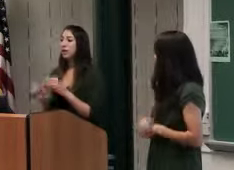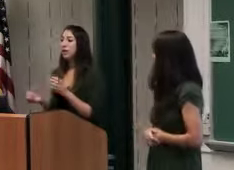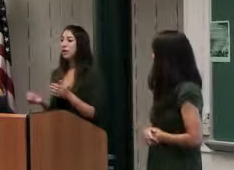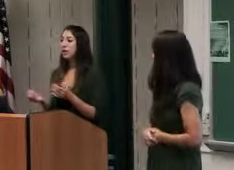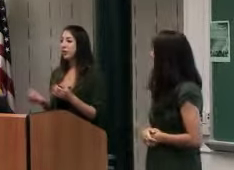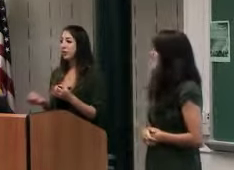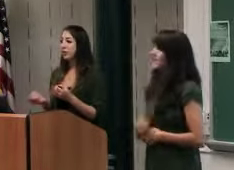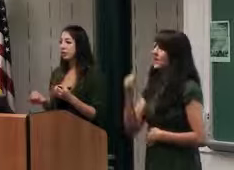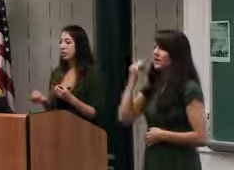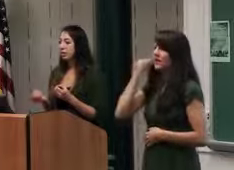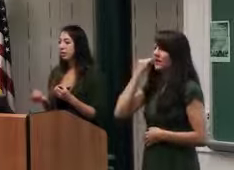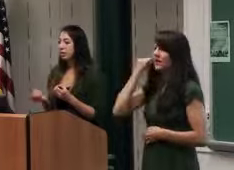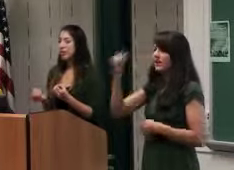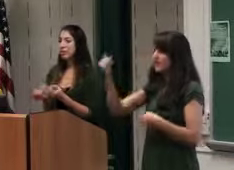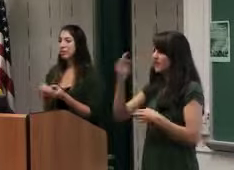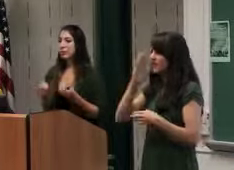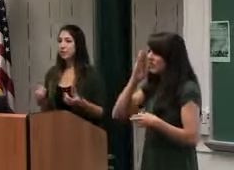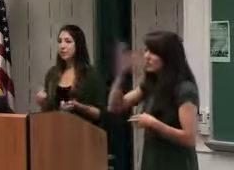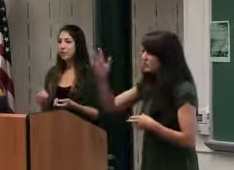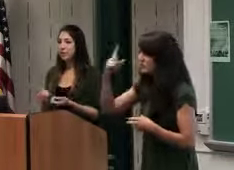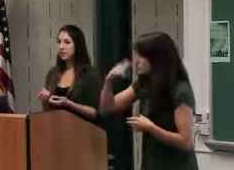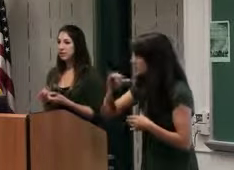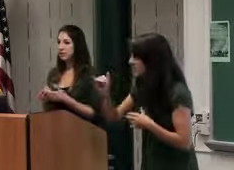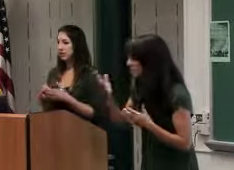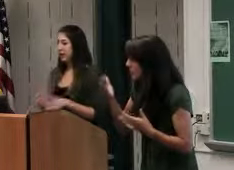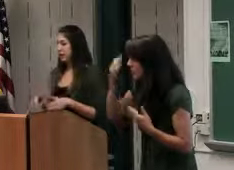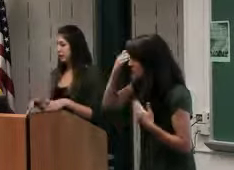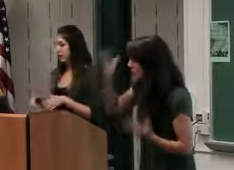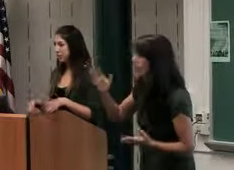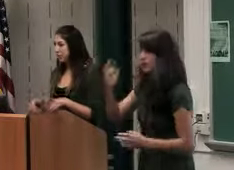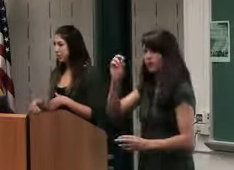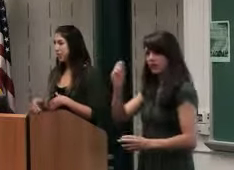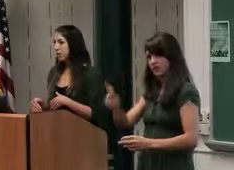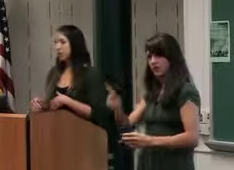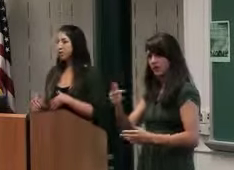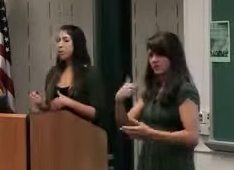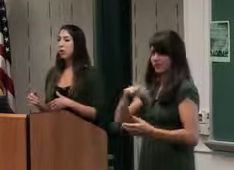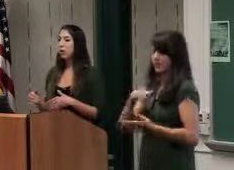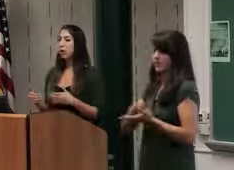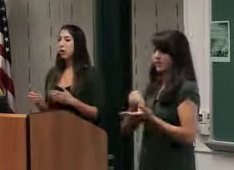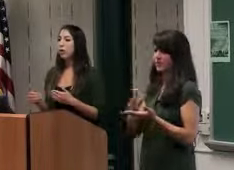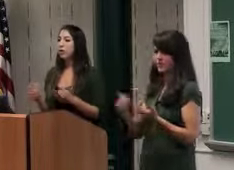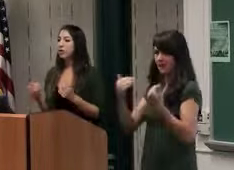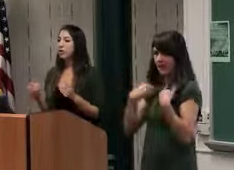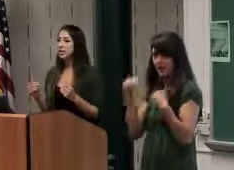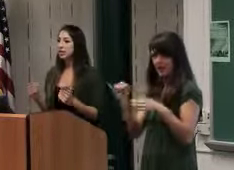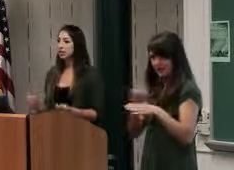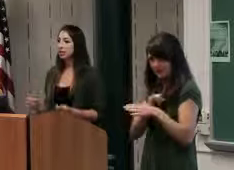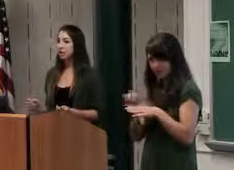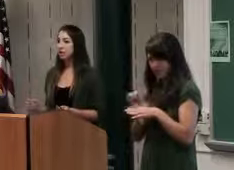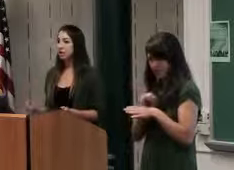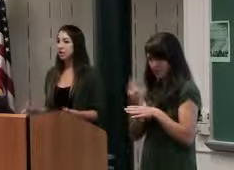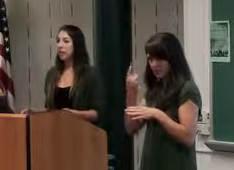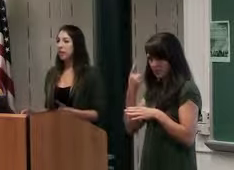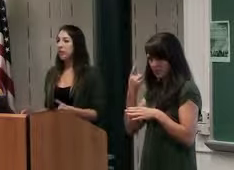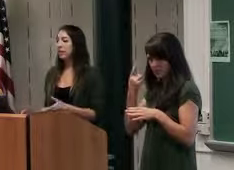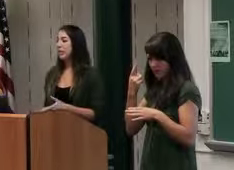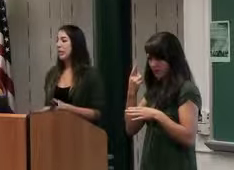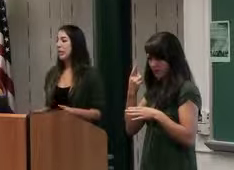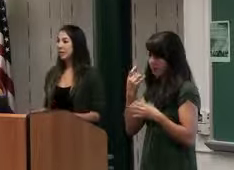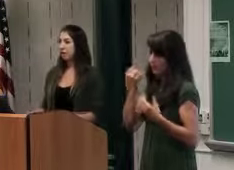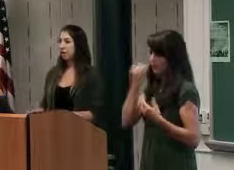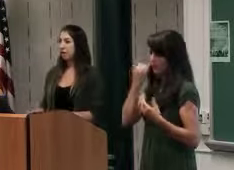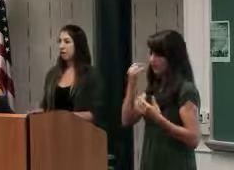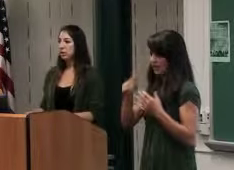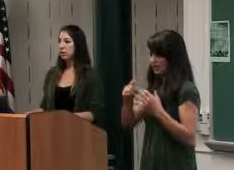It's okay to not know what you're doing, because that's why we're students and that's why we have this internship. So don't go into this internship thinking that you